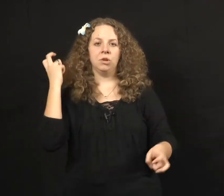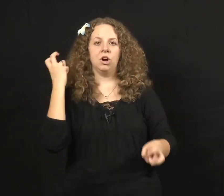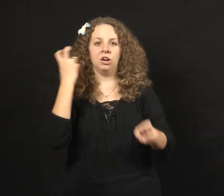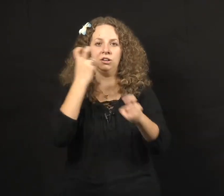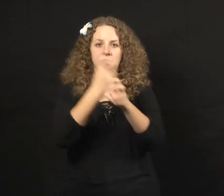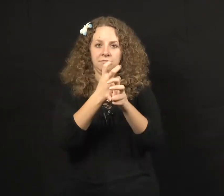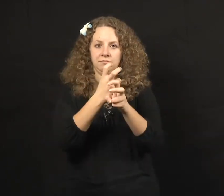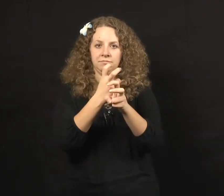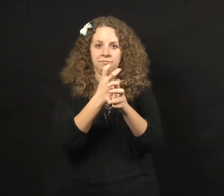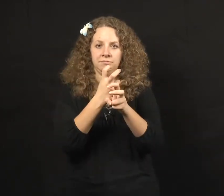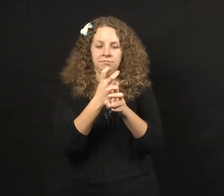Hard.